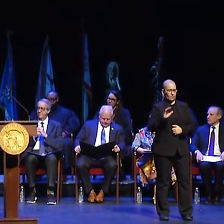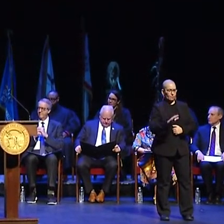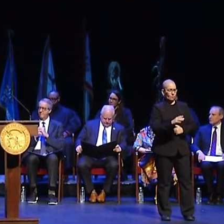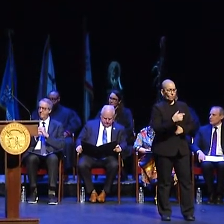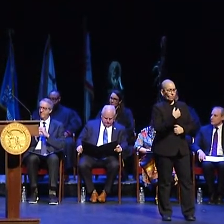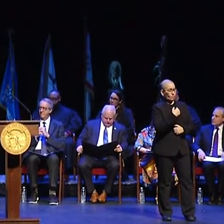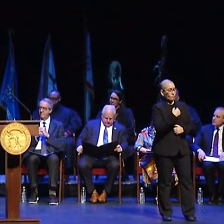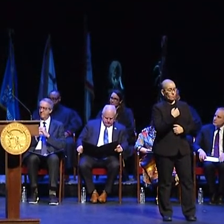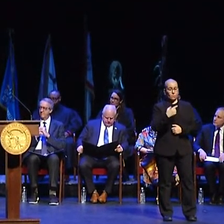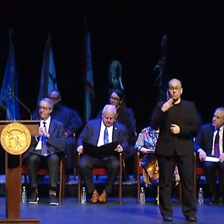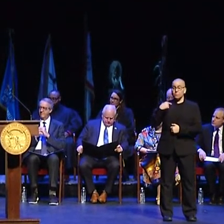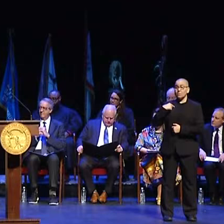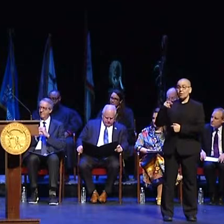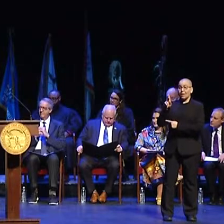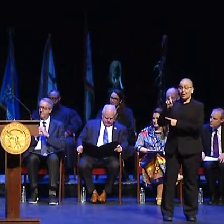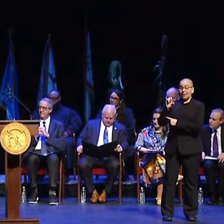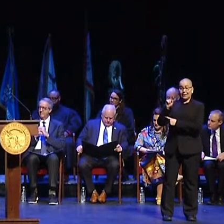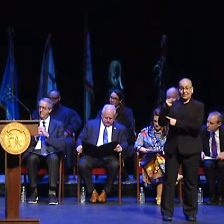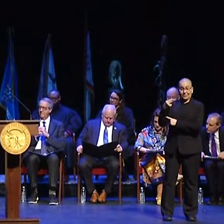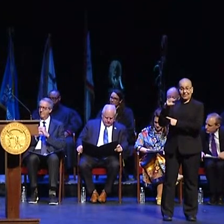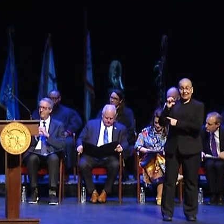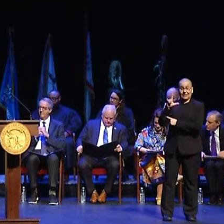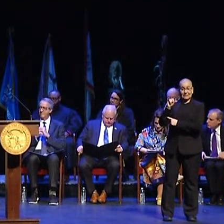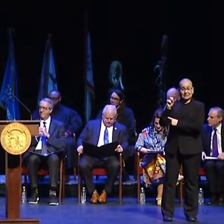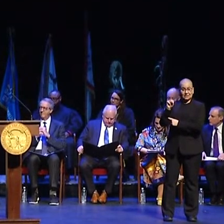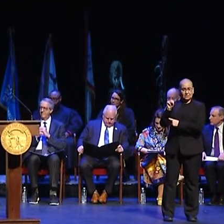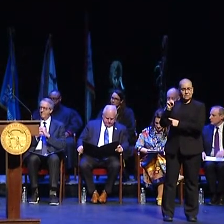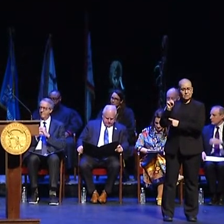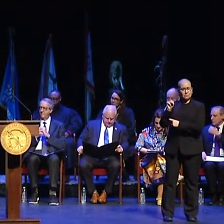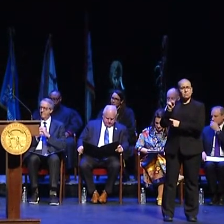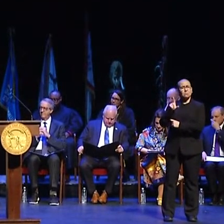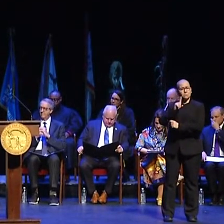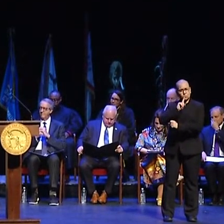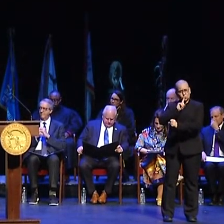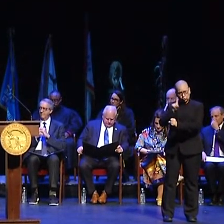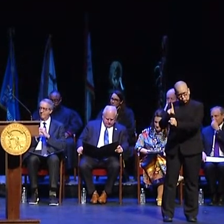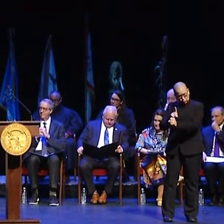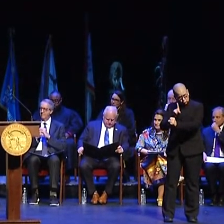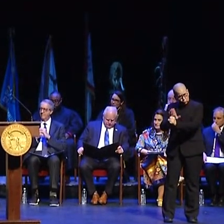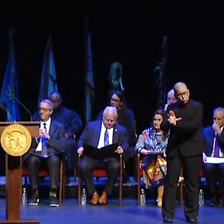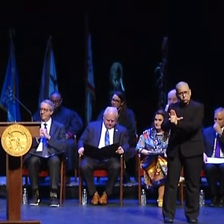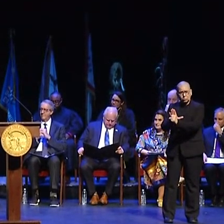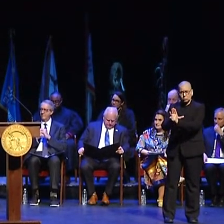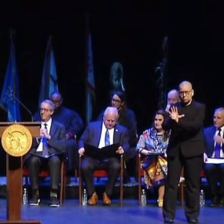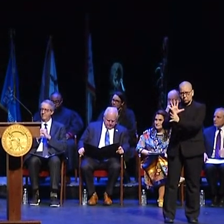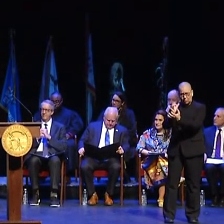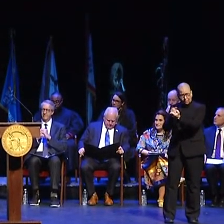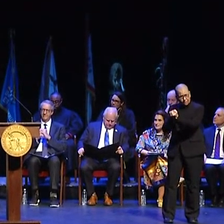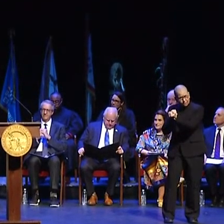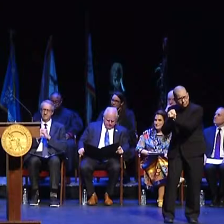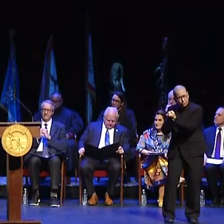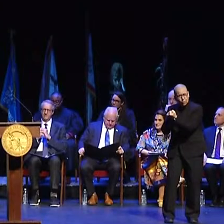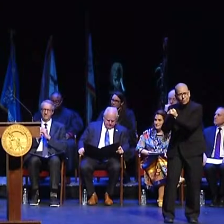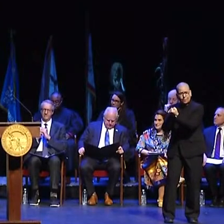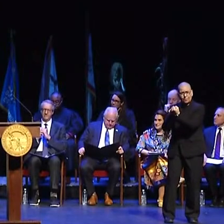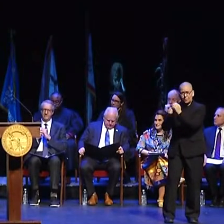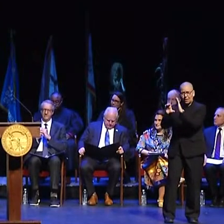I, Keith Ellison, do solemnly affirm, that I will support, the Constitution of the United